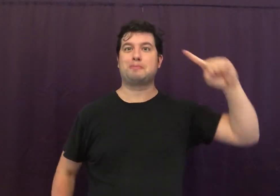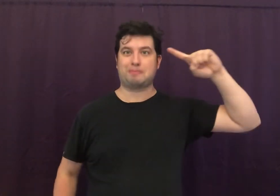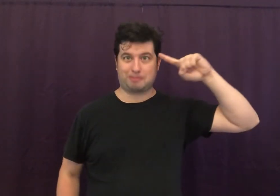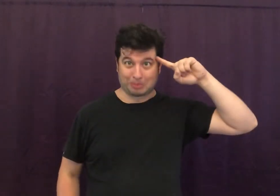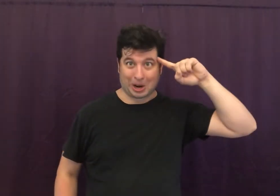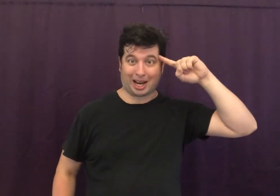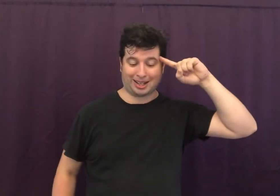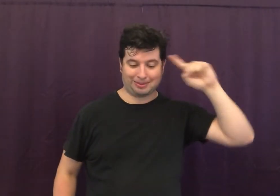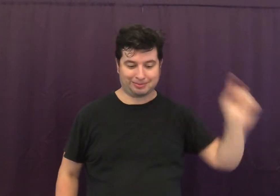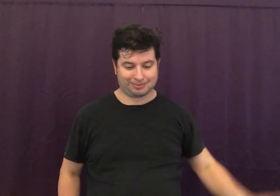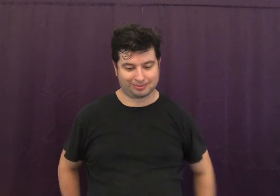brain.